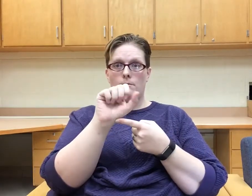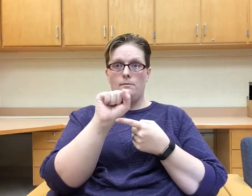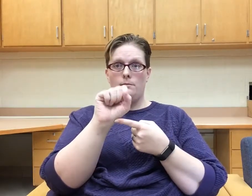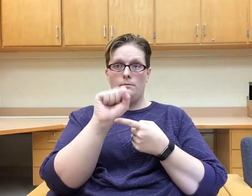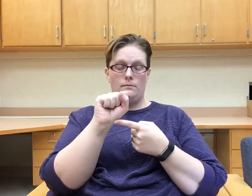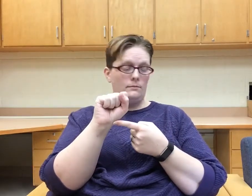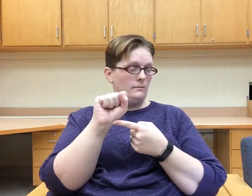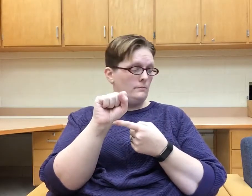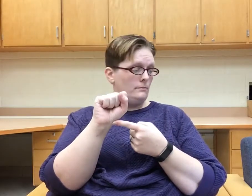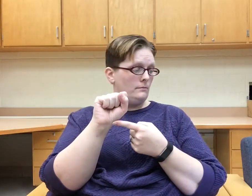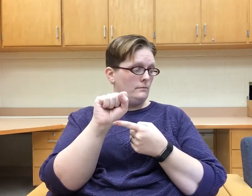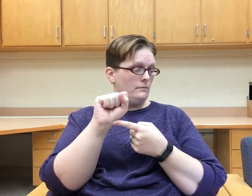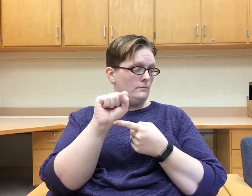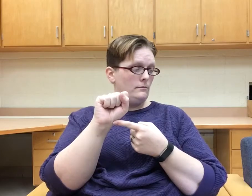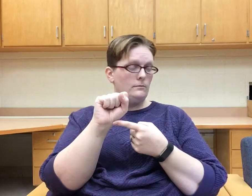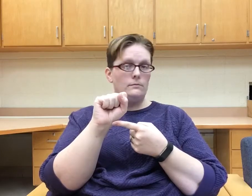It's mass